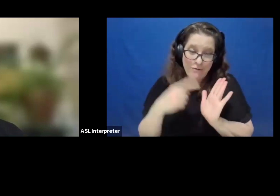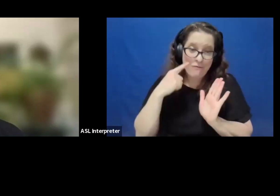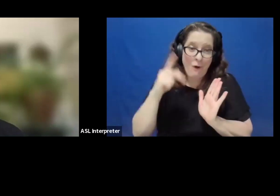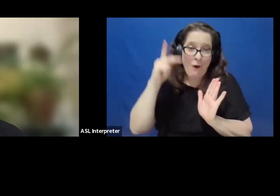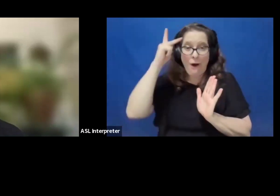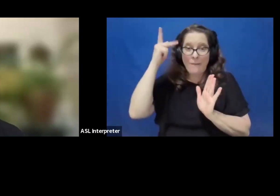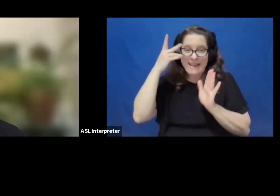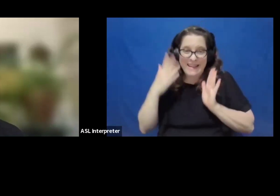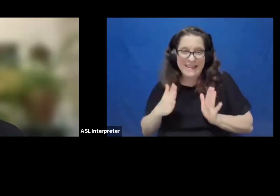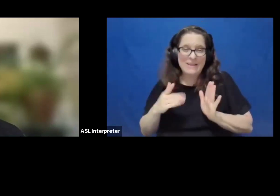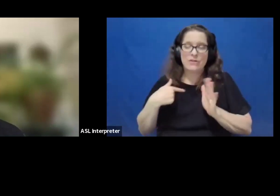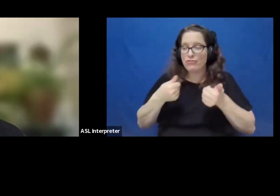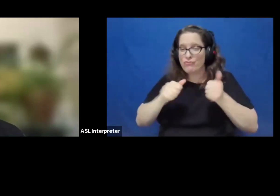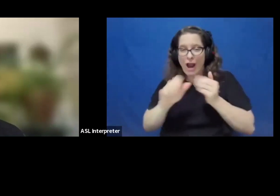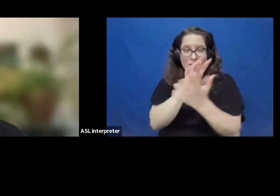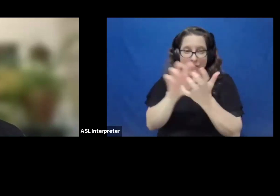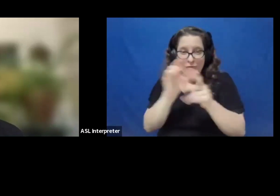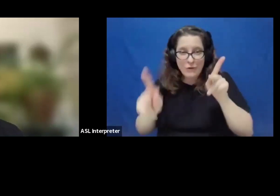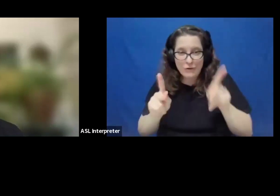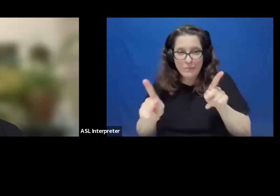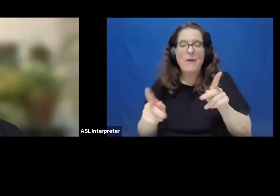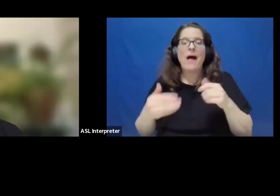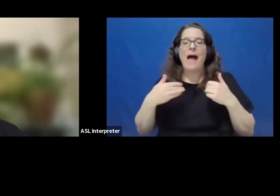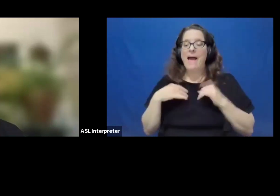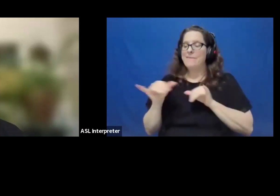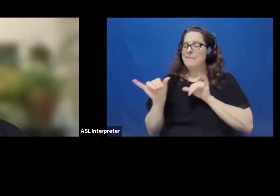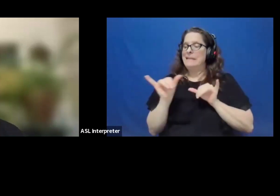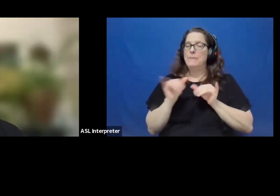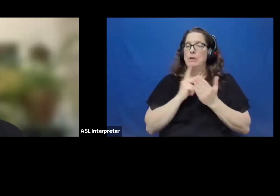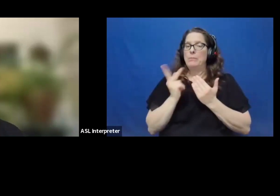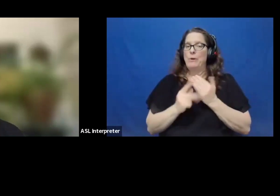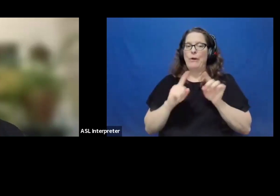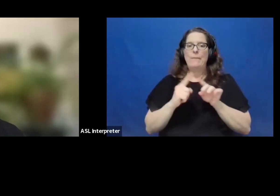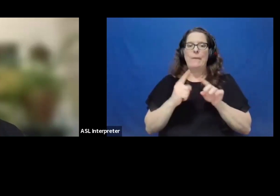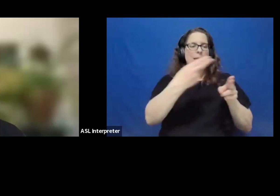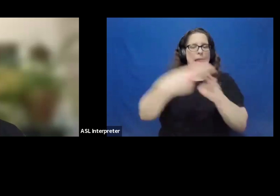names. That keeps everyone off balance. But